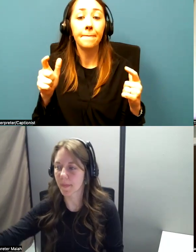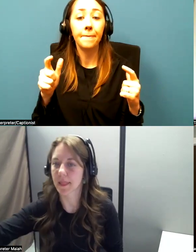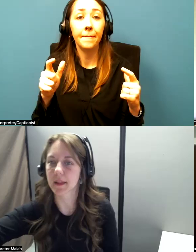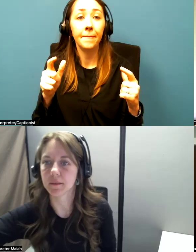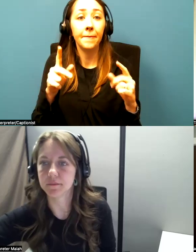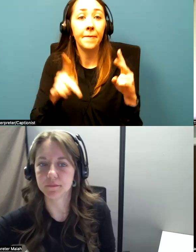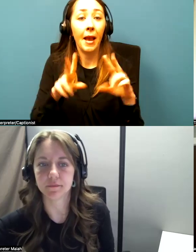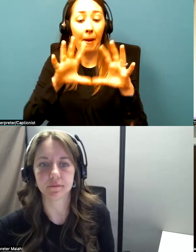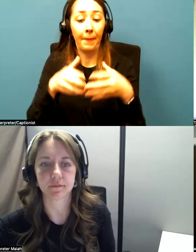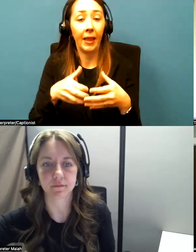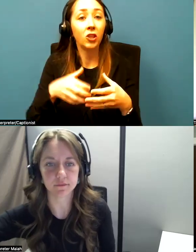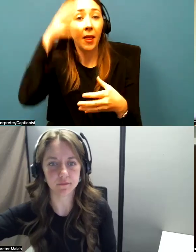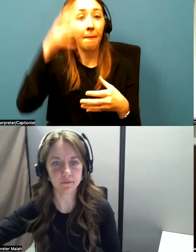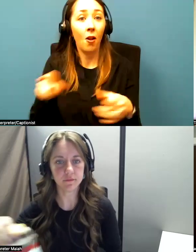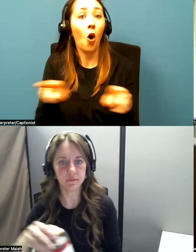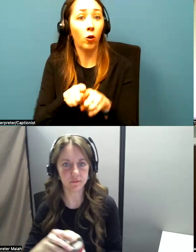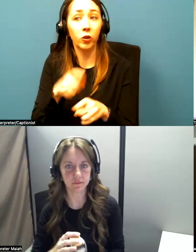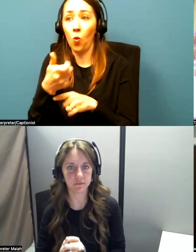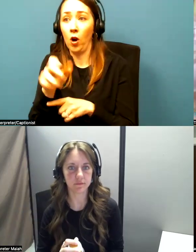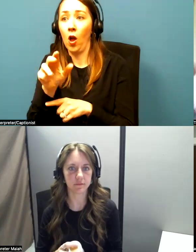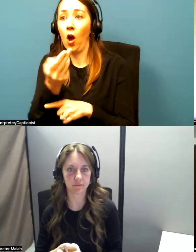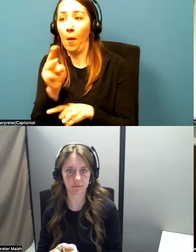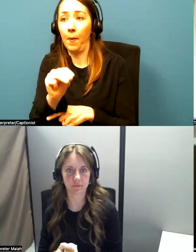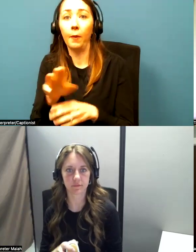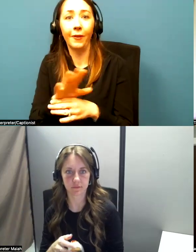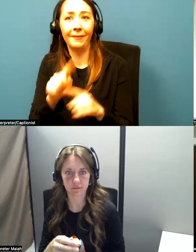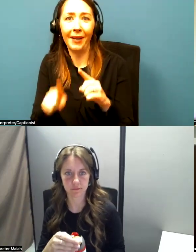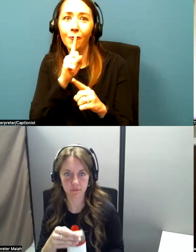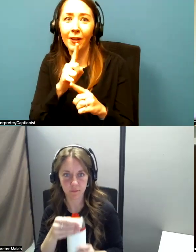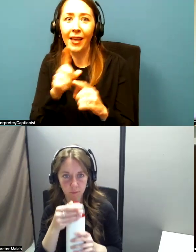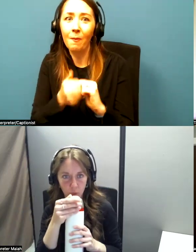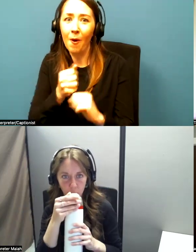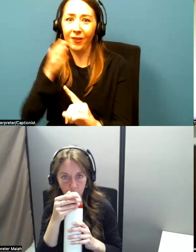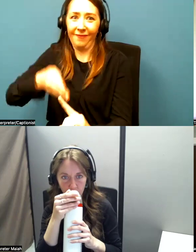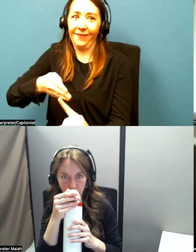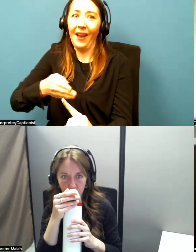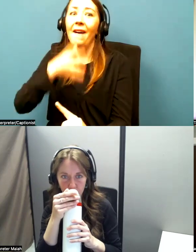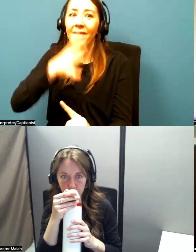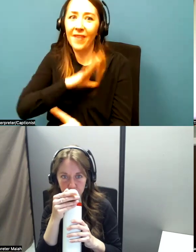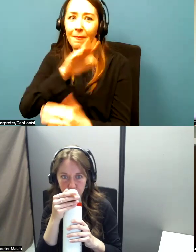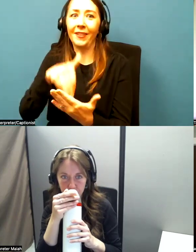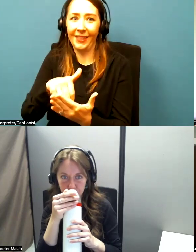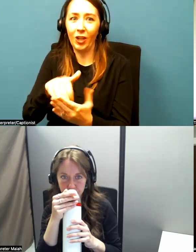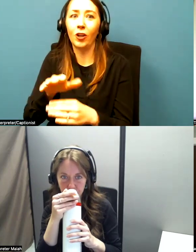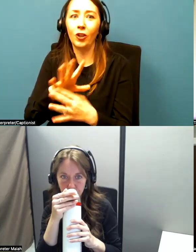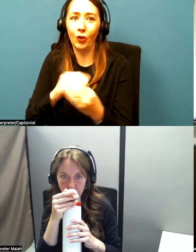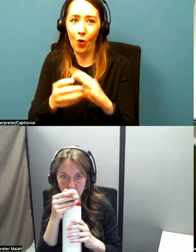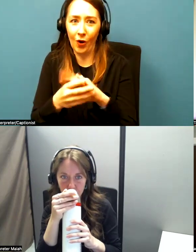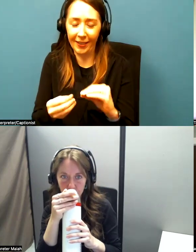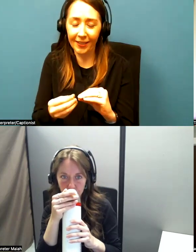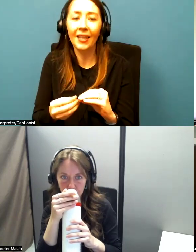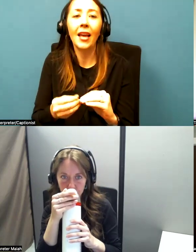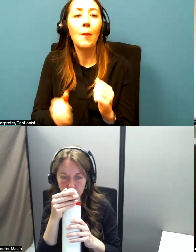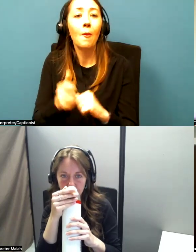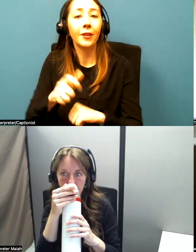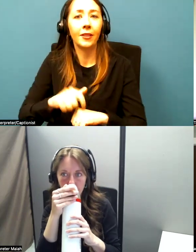men that do watch the Hallmark movies, but really they're female-centered stories, and a lot of the time our audience